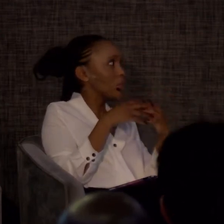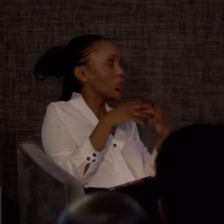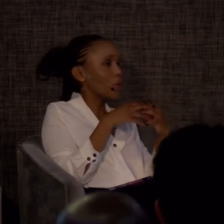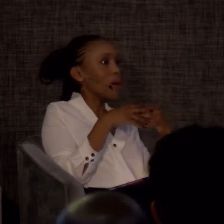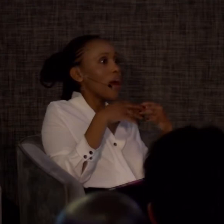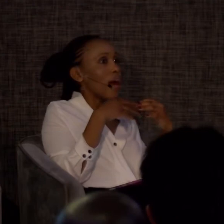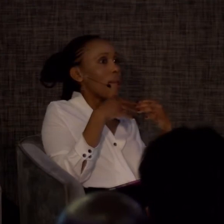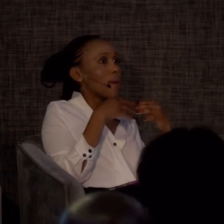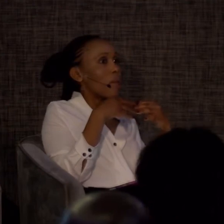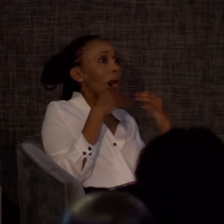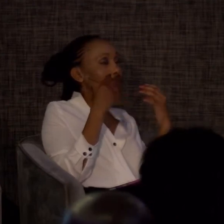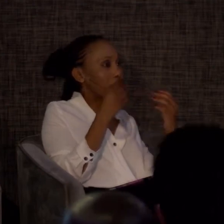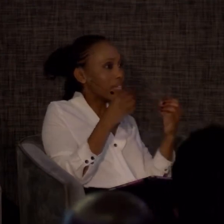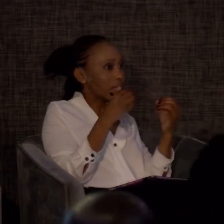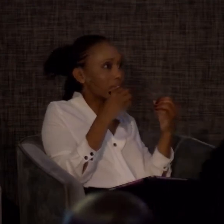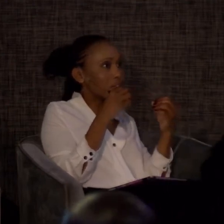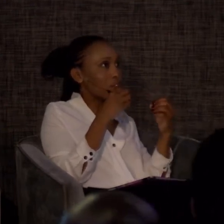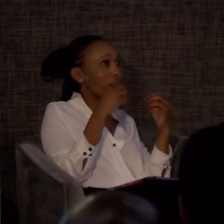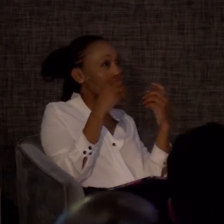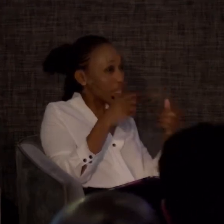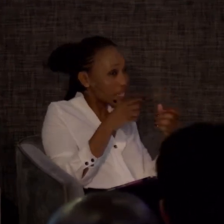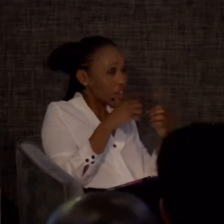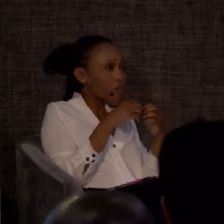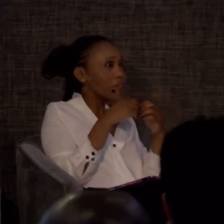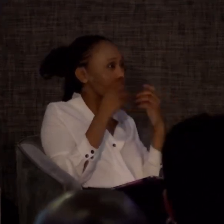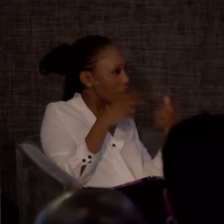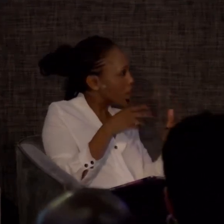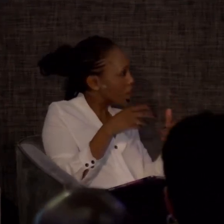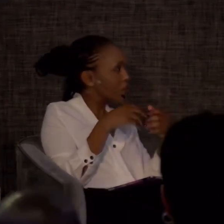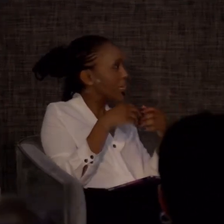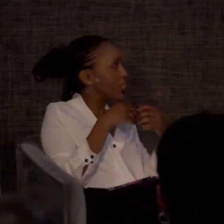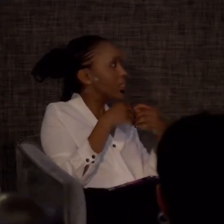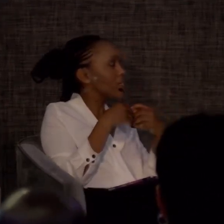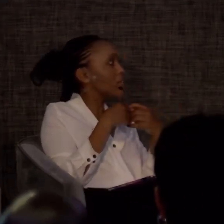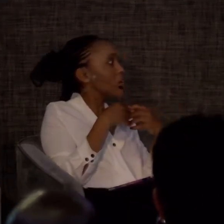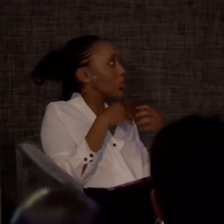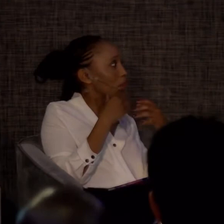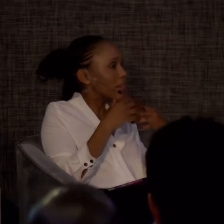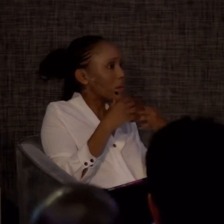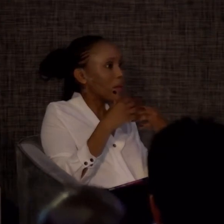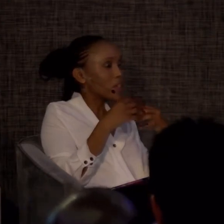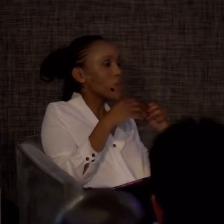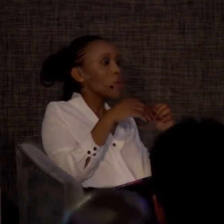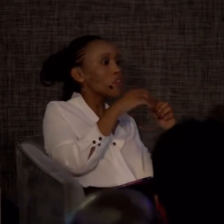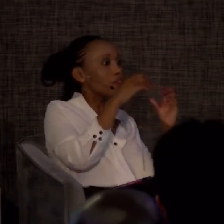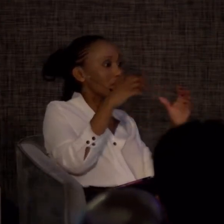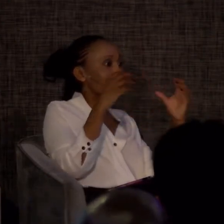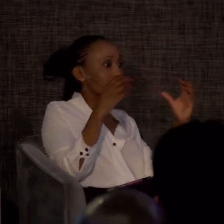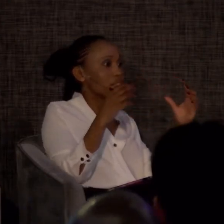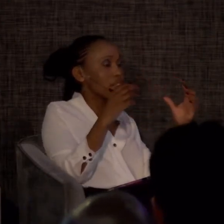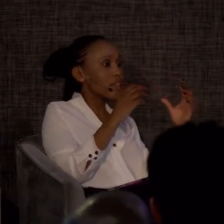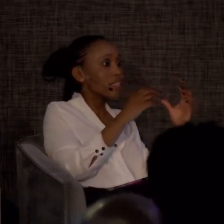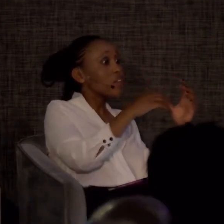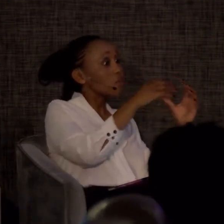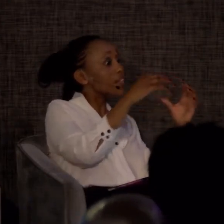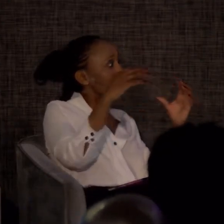around, our ability or the ability of law enforcement agencies to play their part. So effectively, I'm just